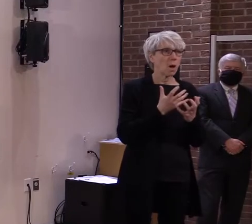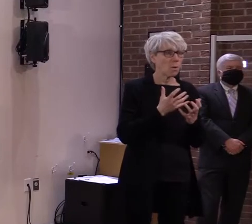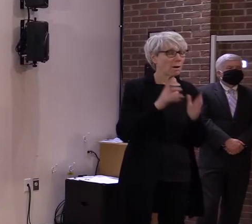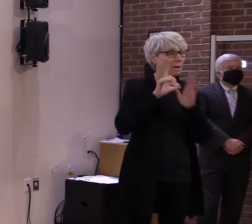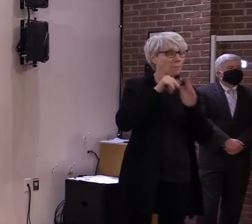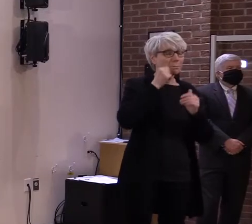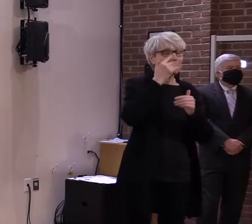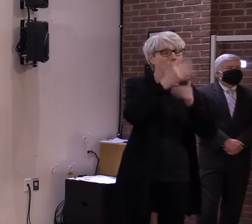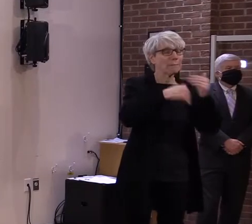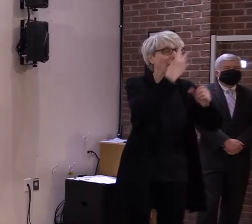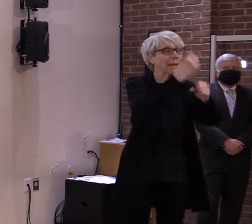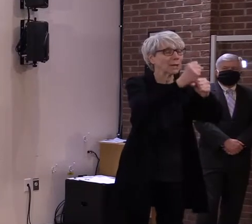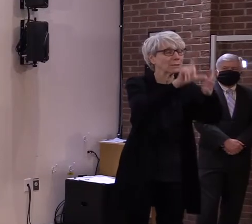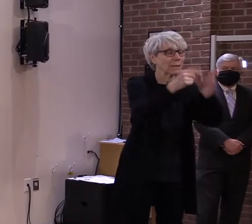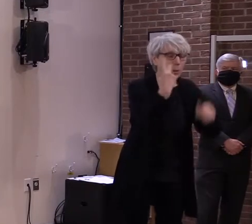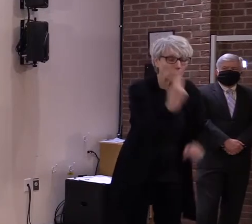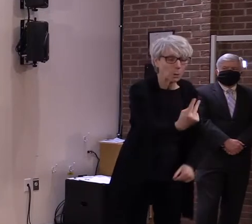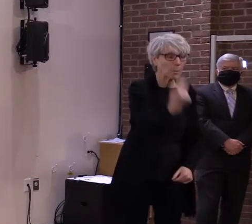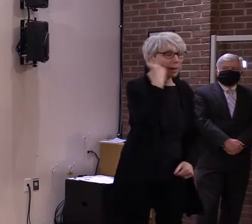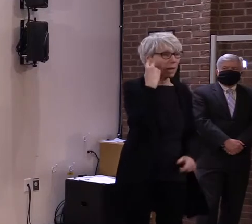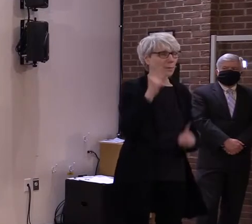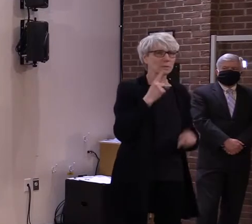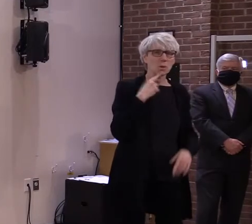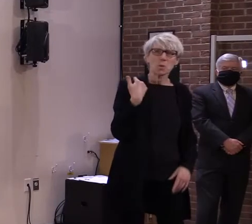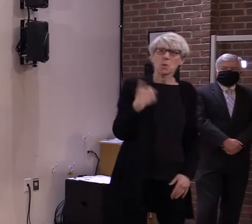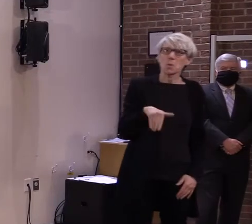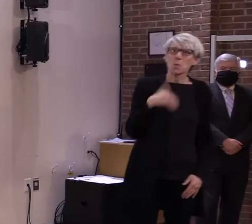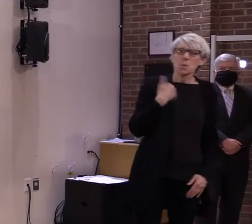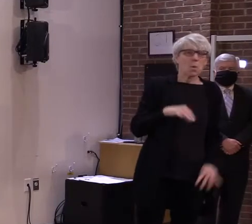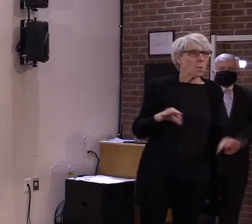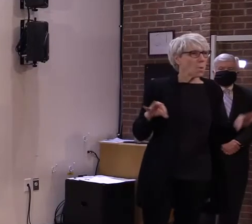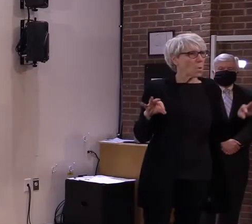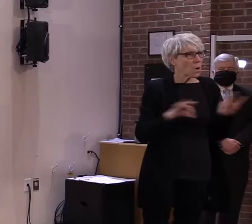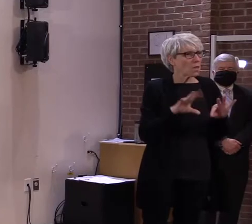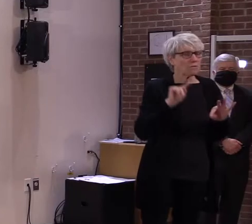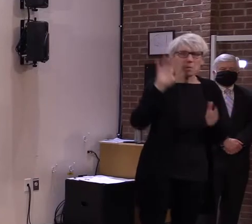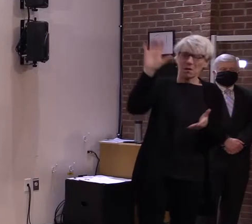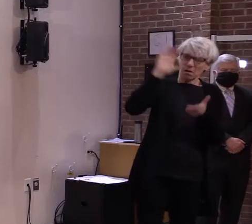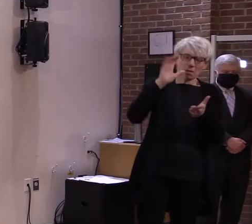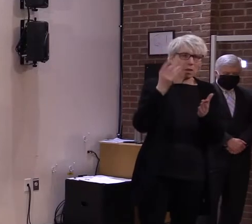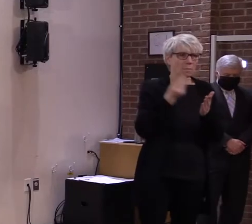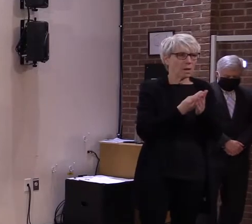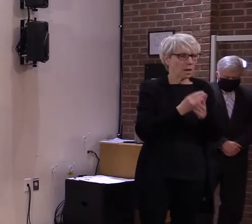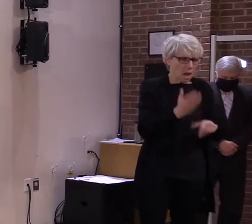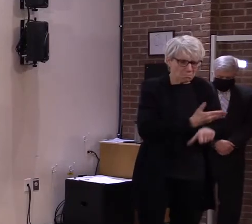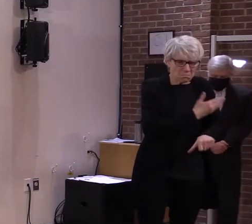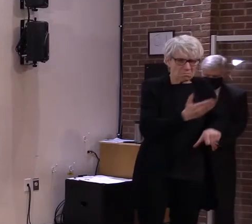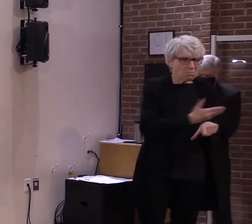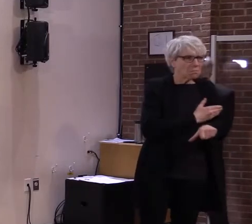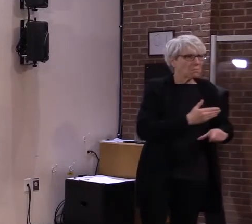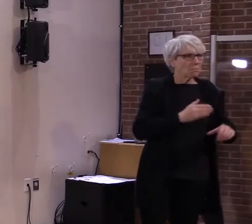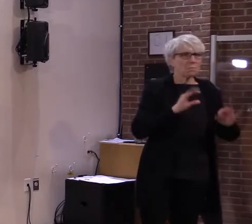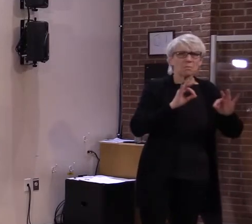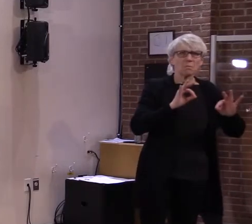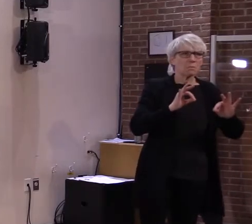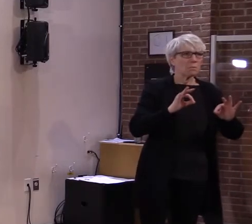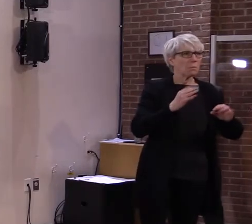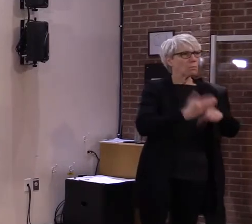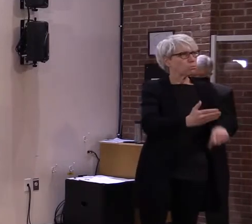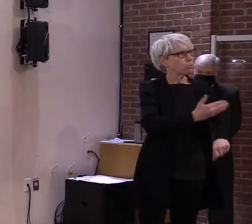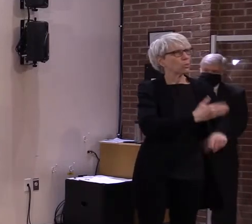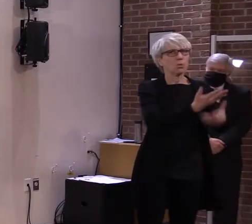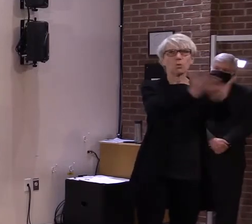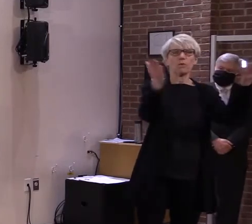decision in real, tangible type of investments that made a difference here in Vermont. So I think that's what you'll see this